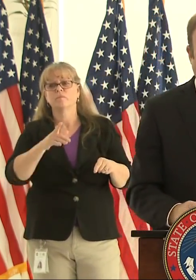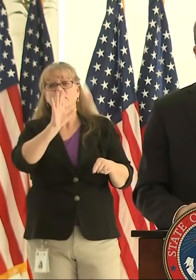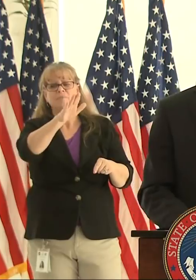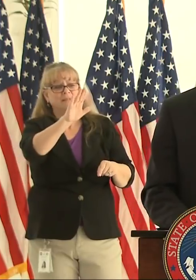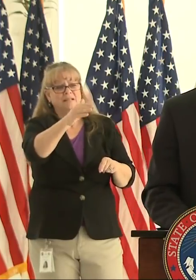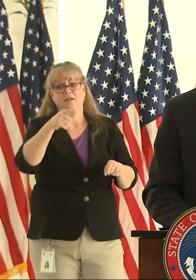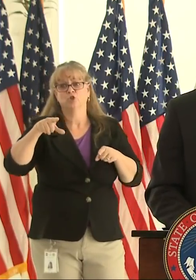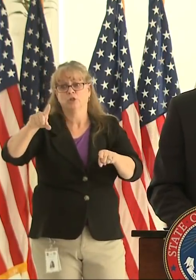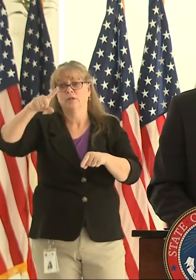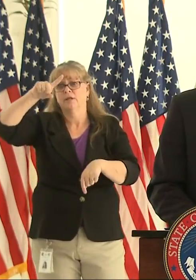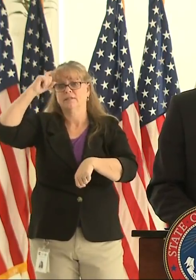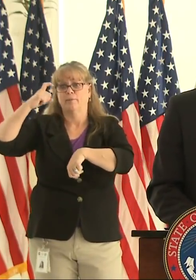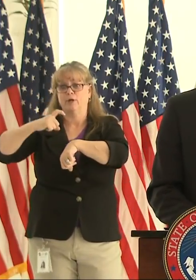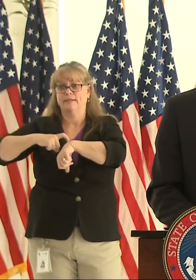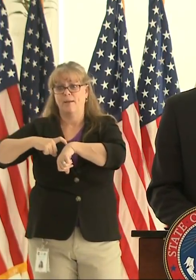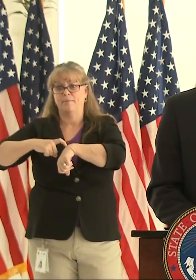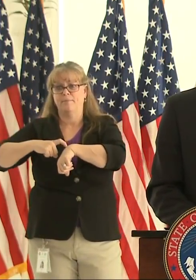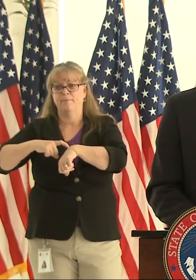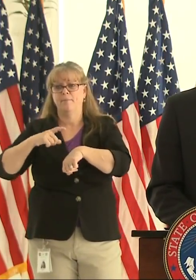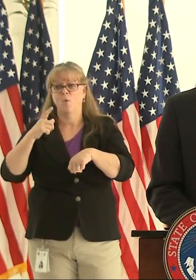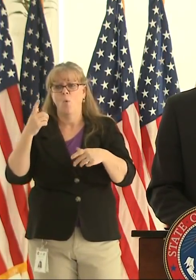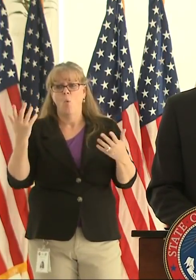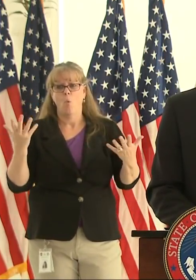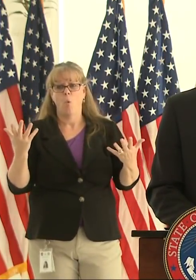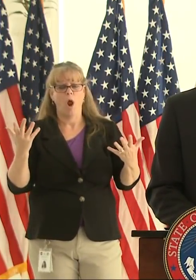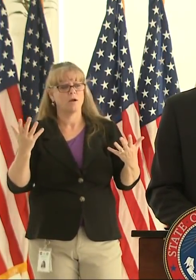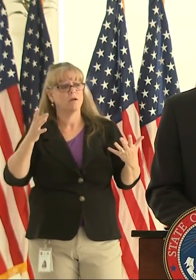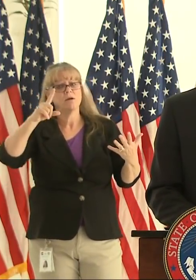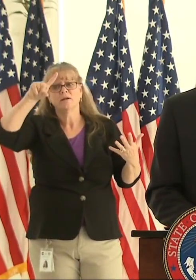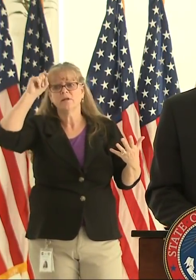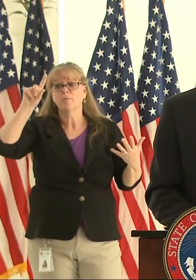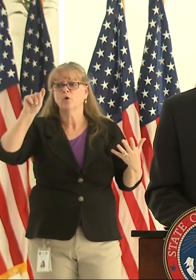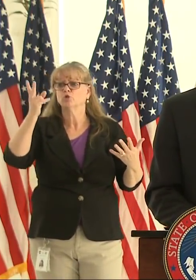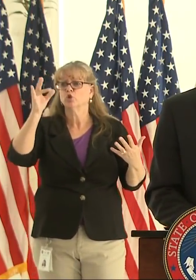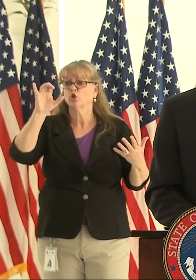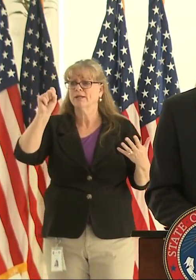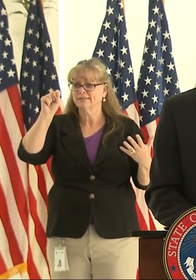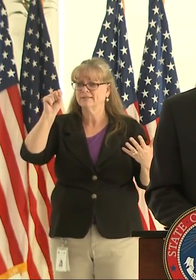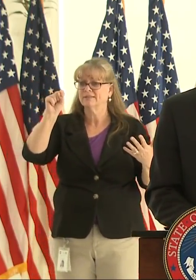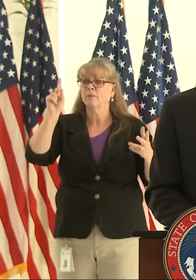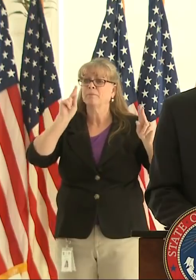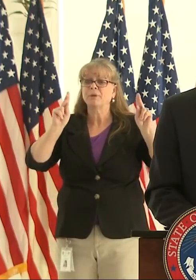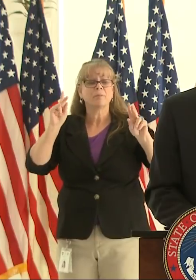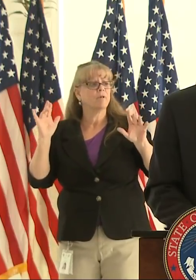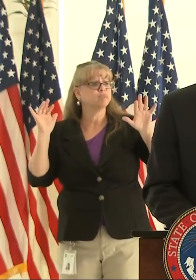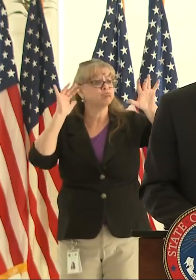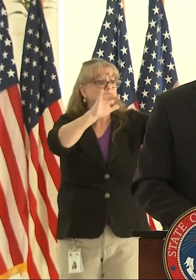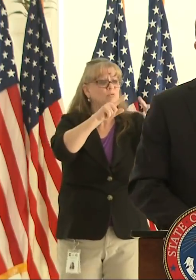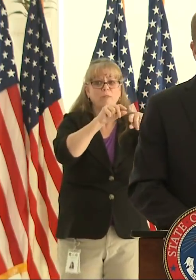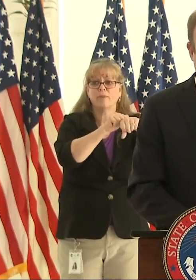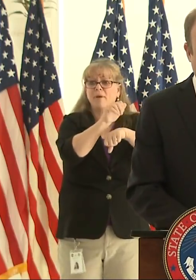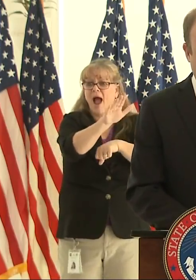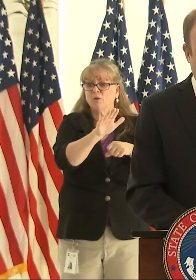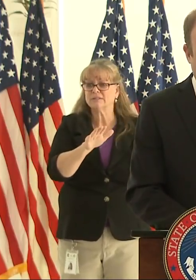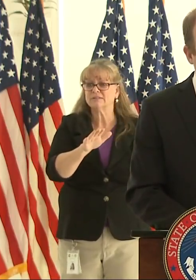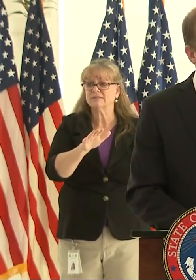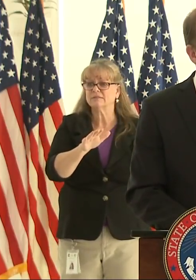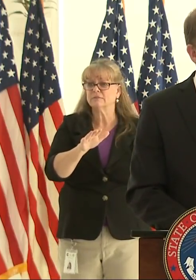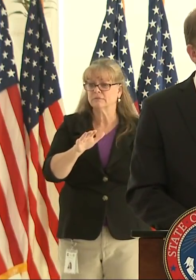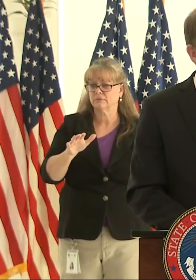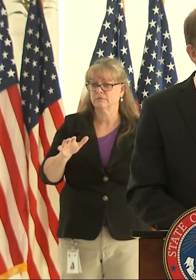What about summer tourism in the mountains? Will it be normal? How will that look for folks? And also, what about kids' summer